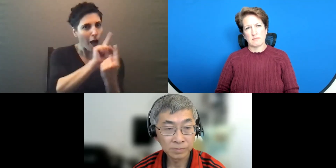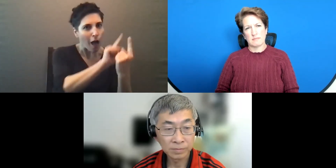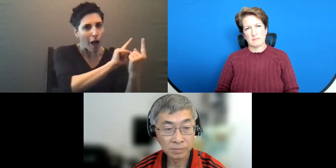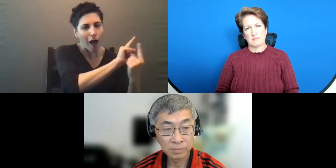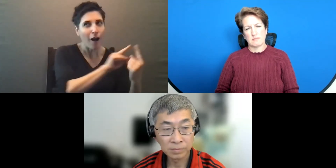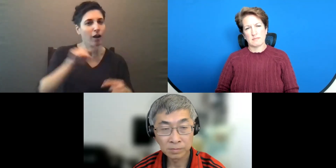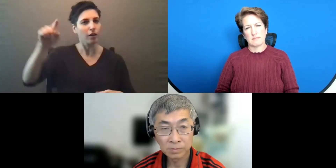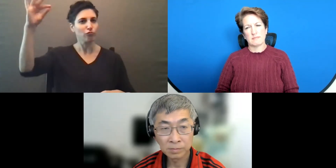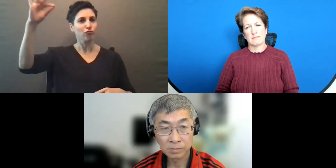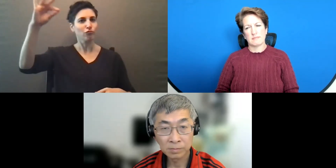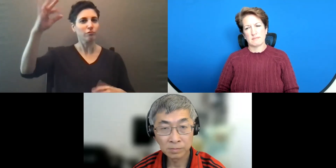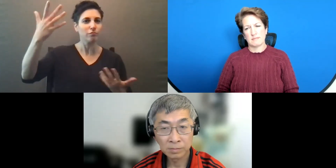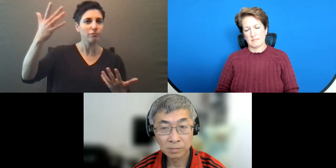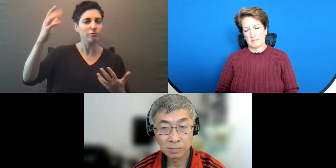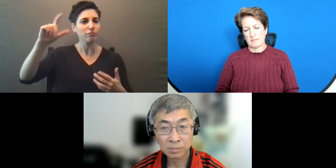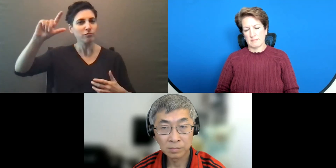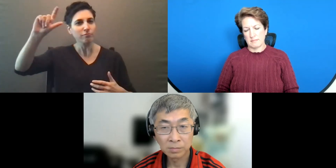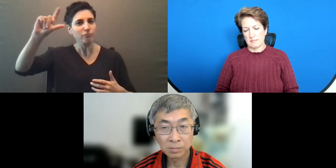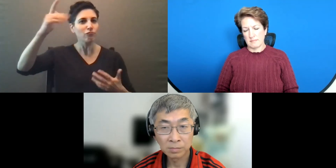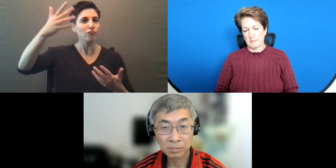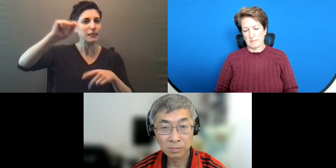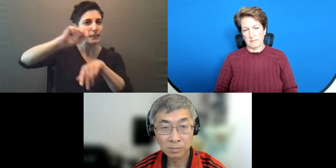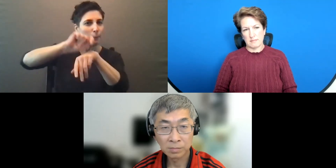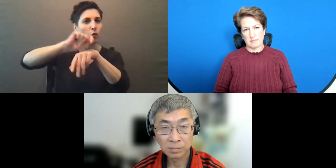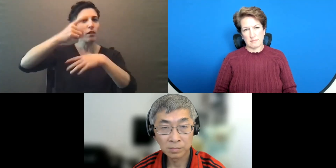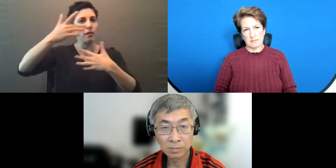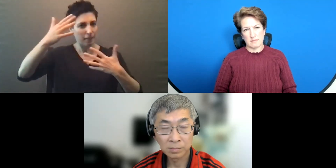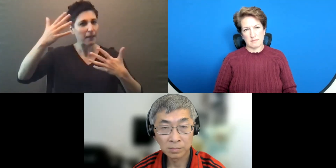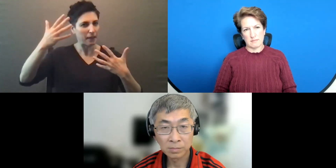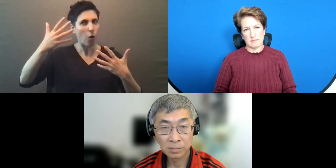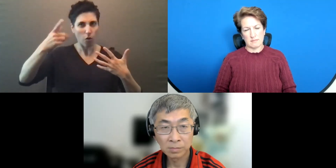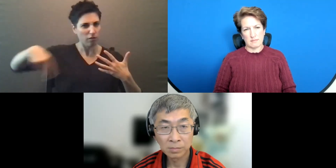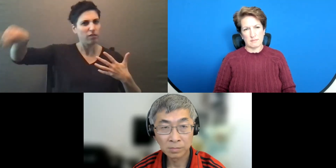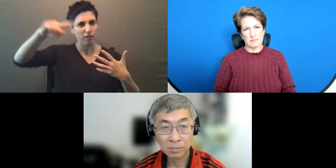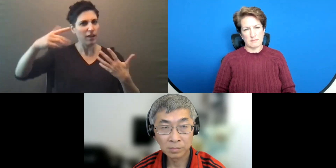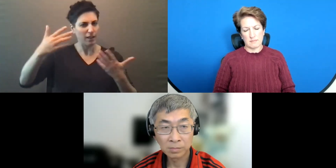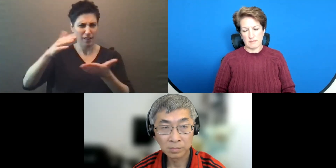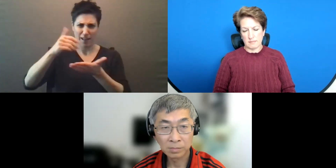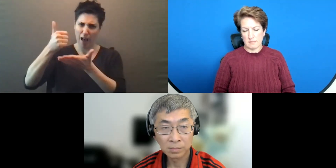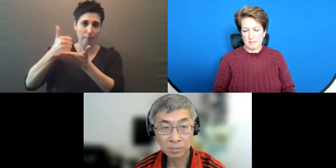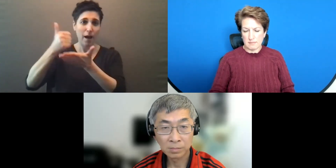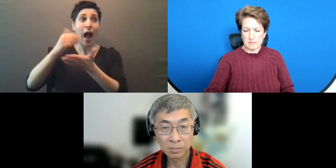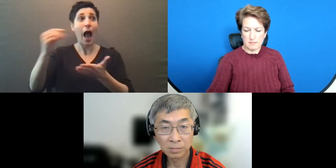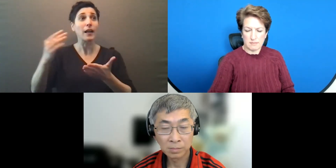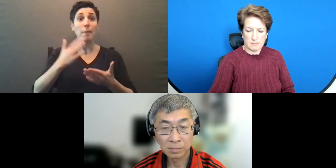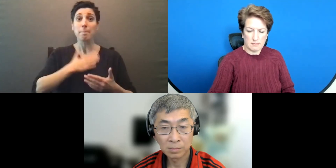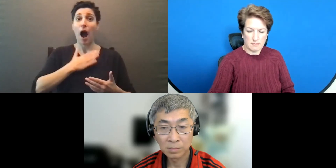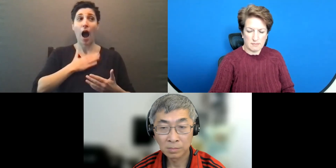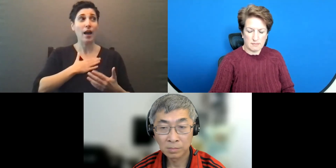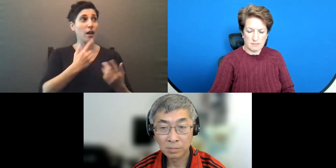and less abusive word, less abusive behavior. I think